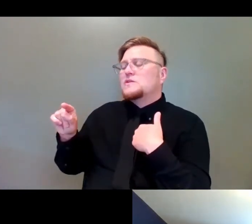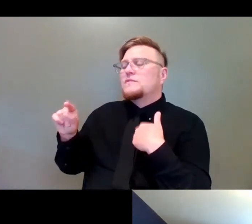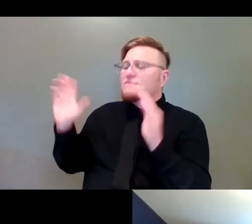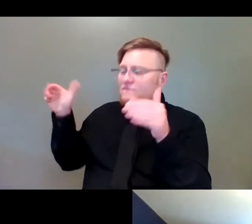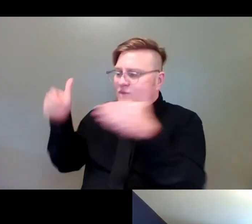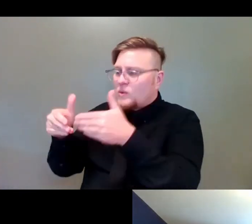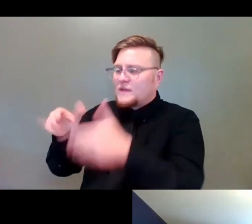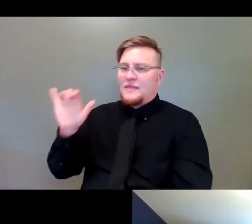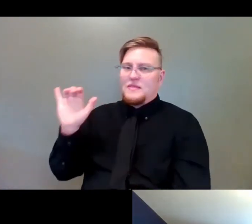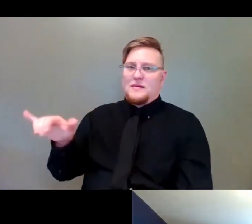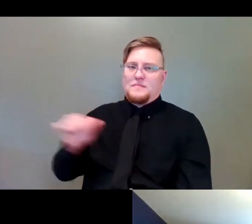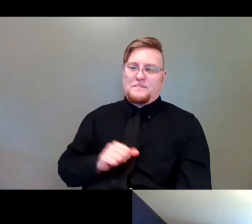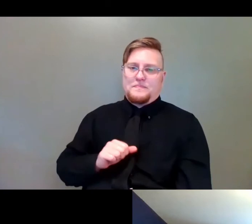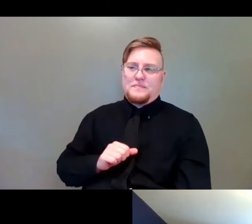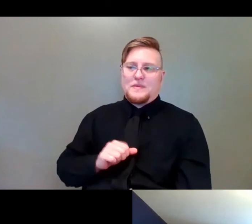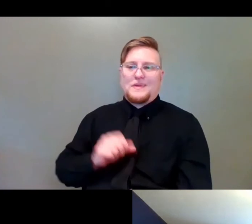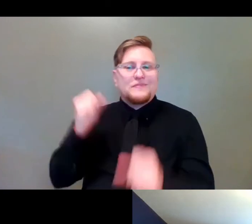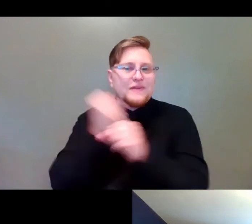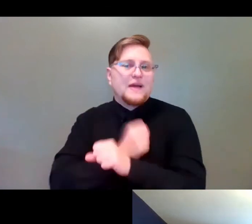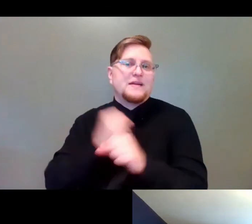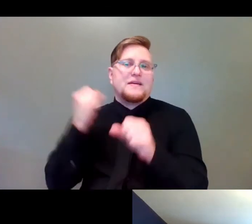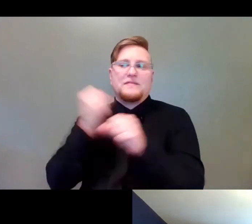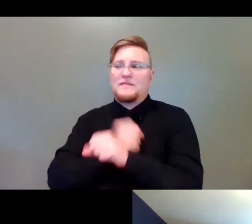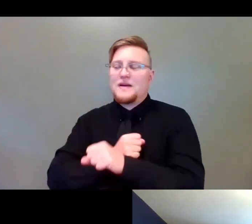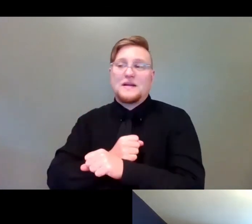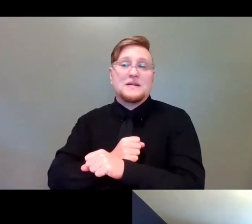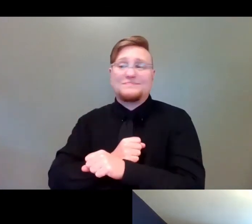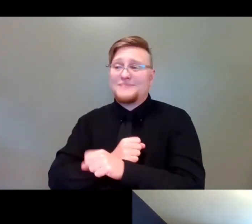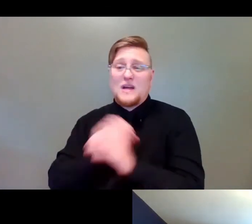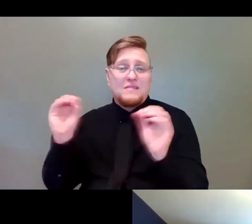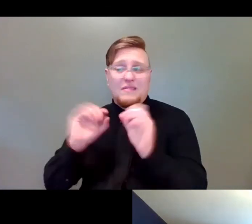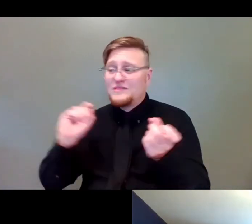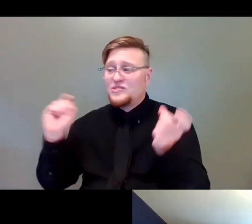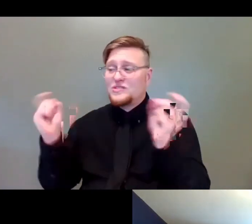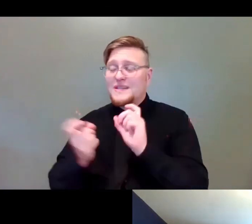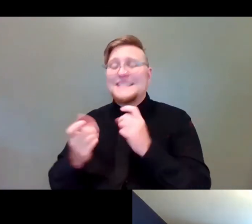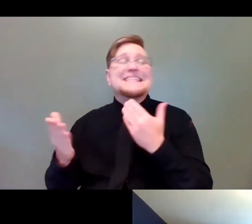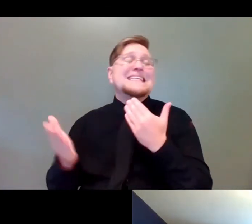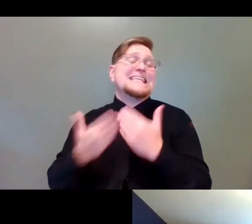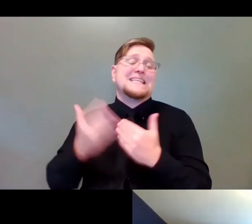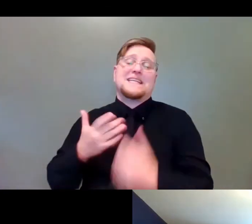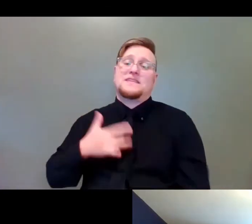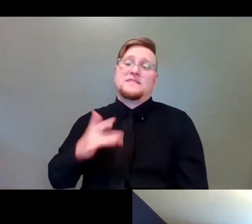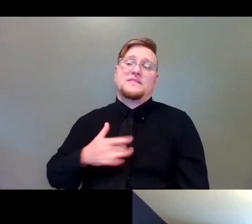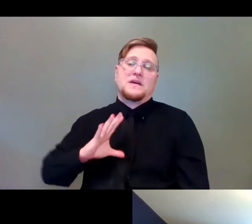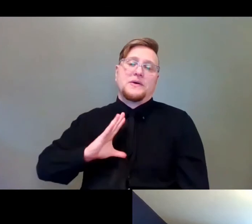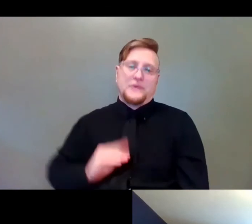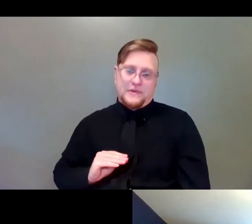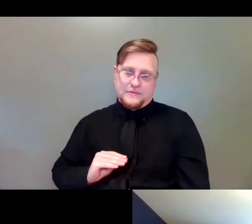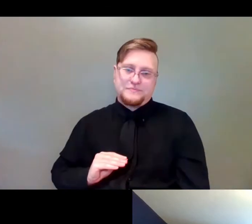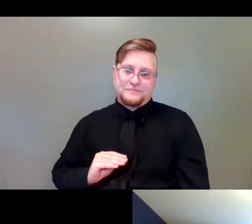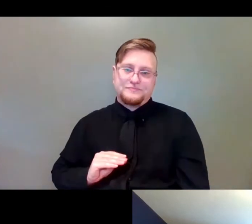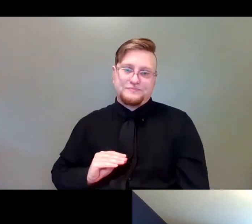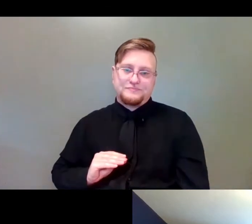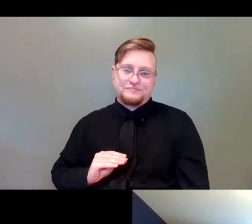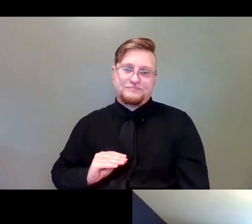if you fight and you don't see change for a while, it's really easy to get discouraged. And I think there's to really